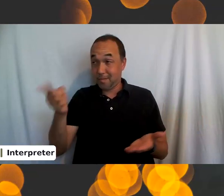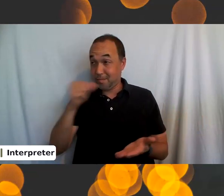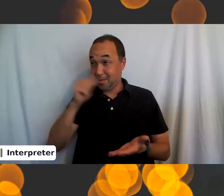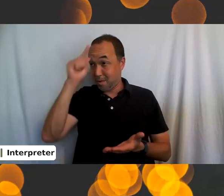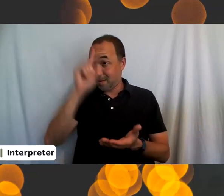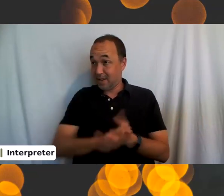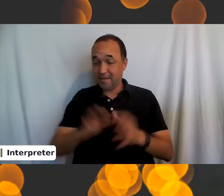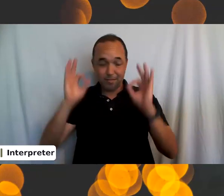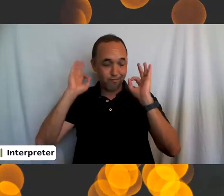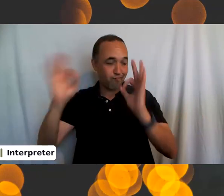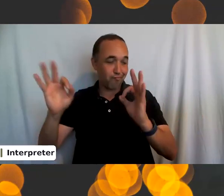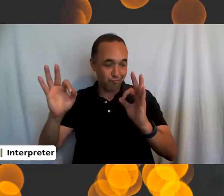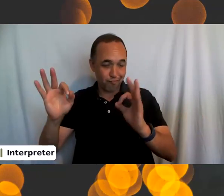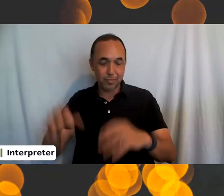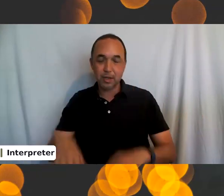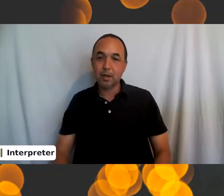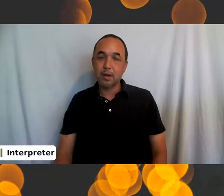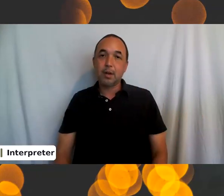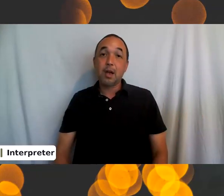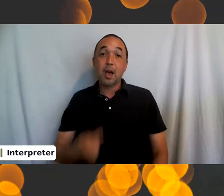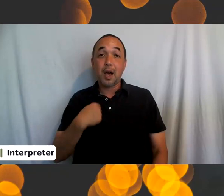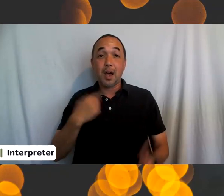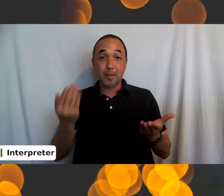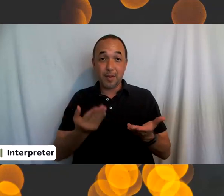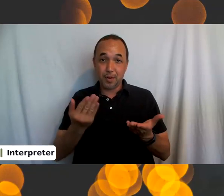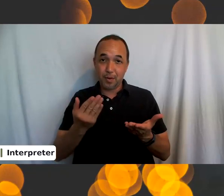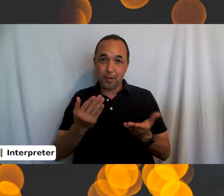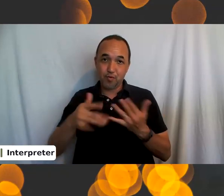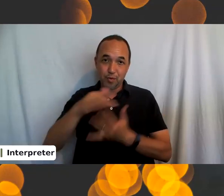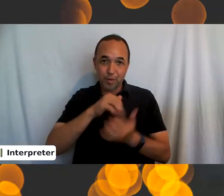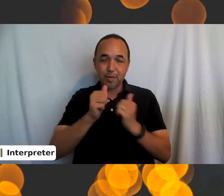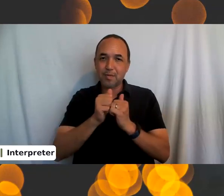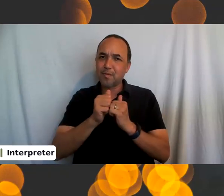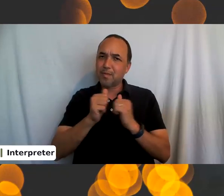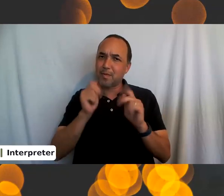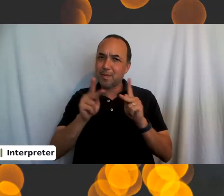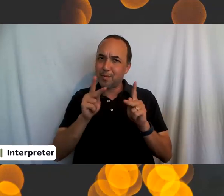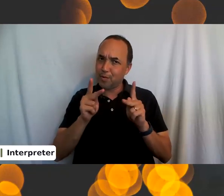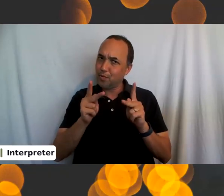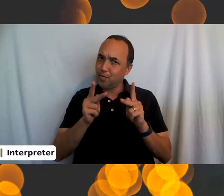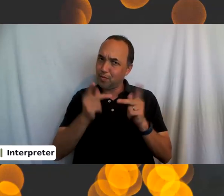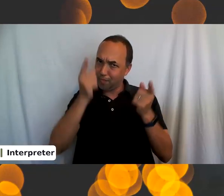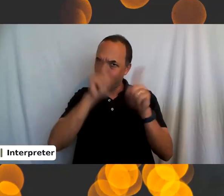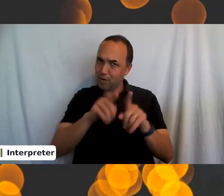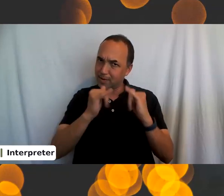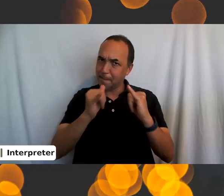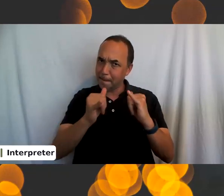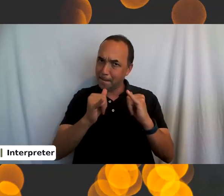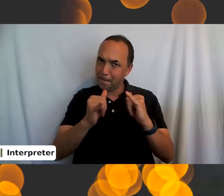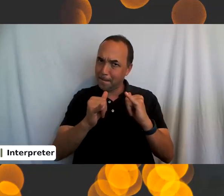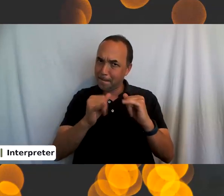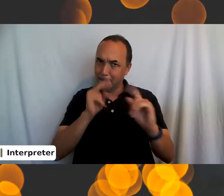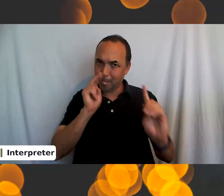up to them. I am here for people who are on the same page as me and who want my help. So that's why I